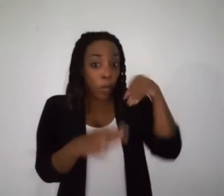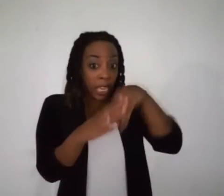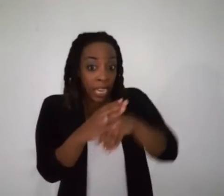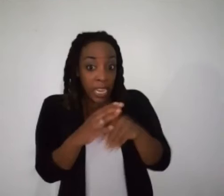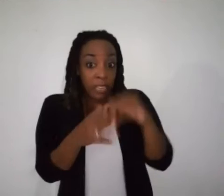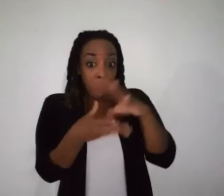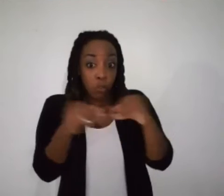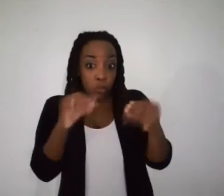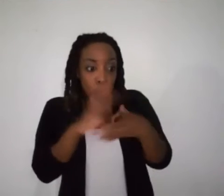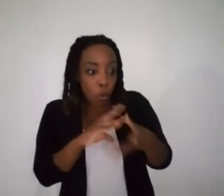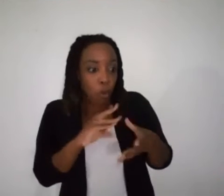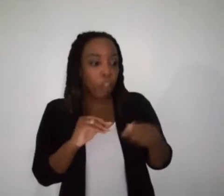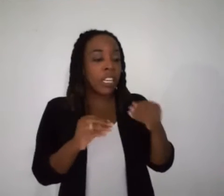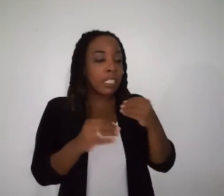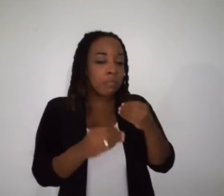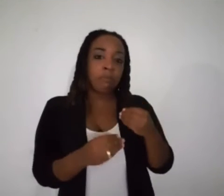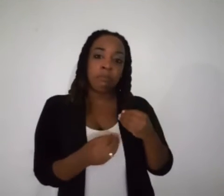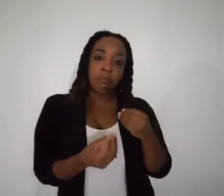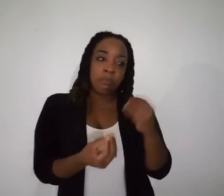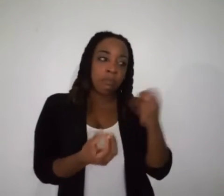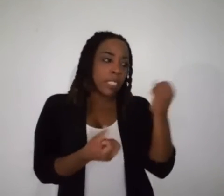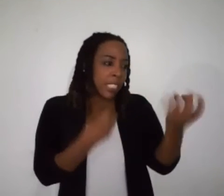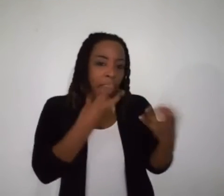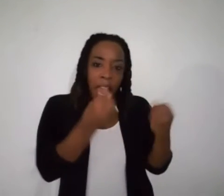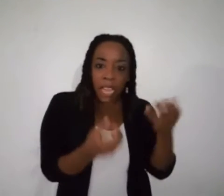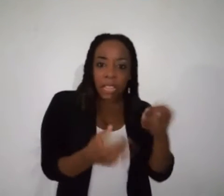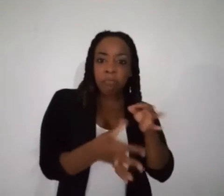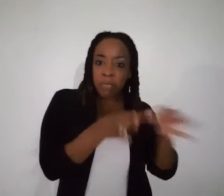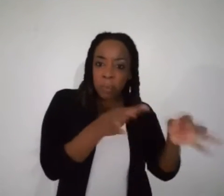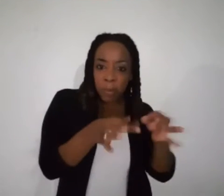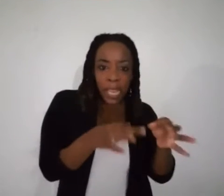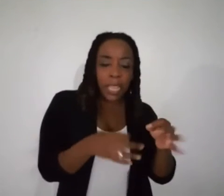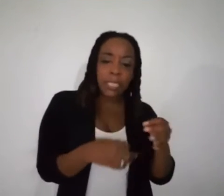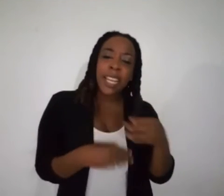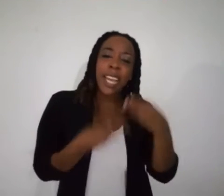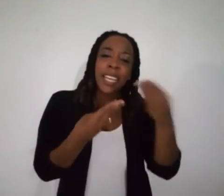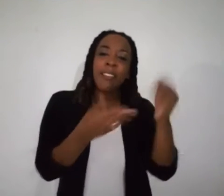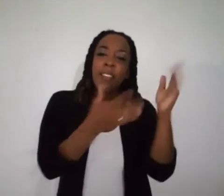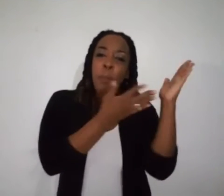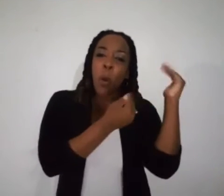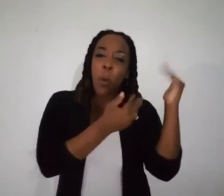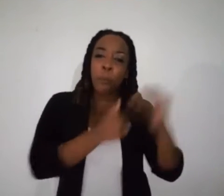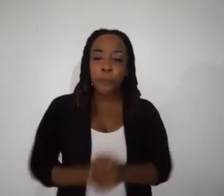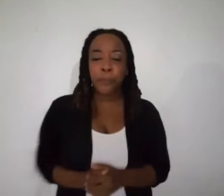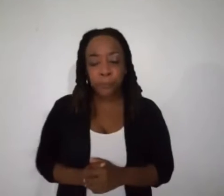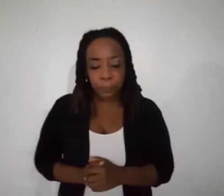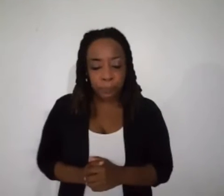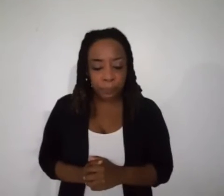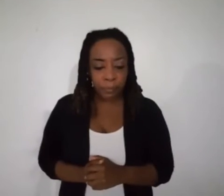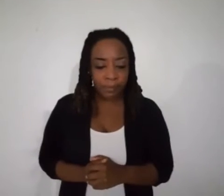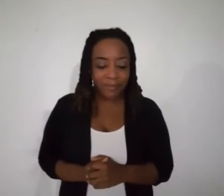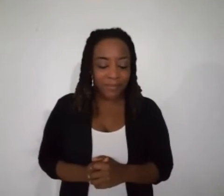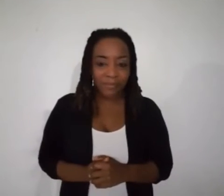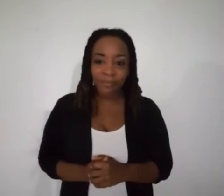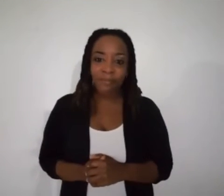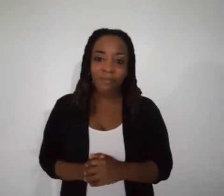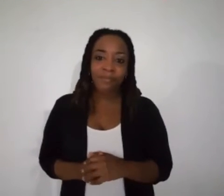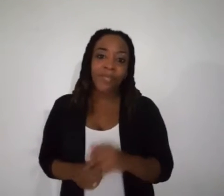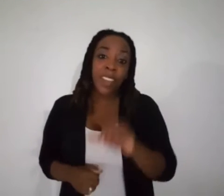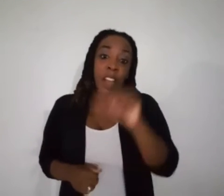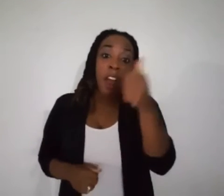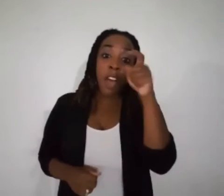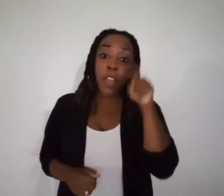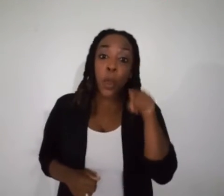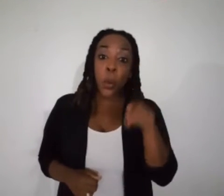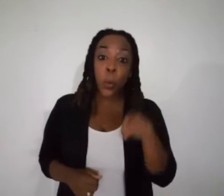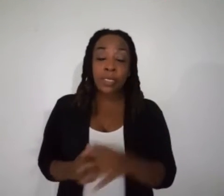some hope. So another question I was asked is, what are the extra things I need to do because